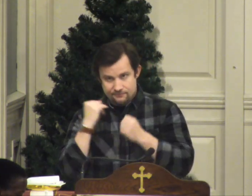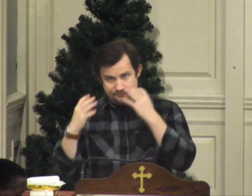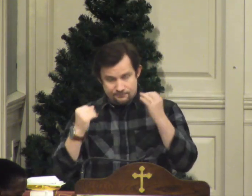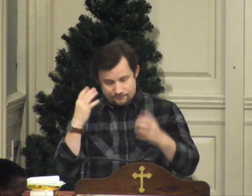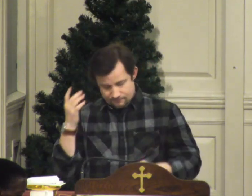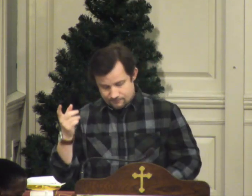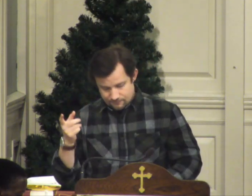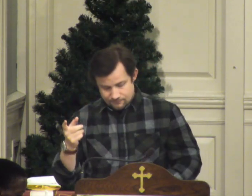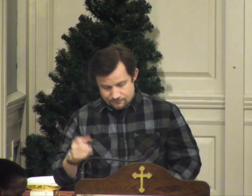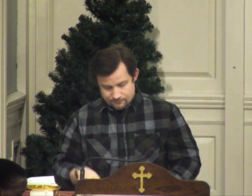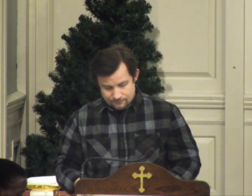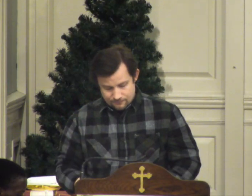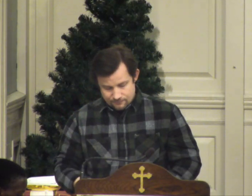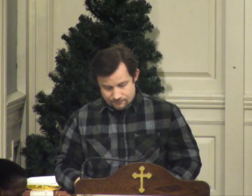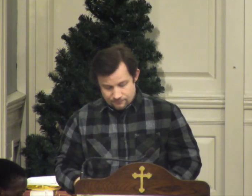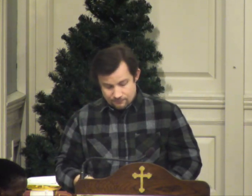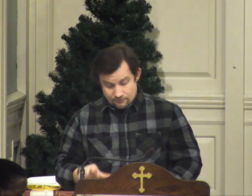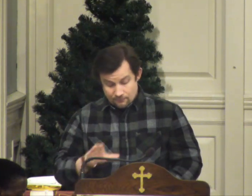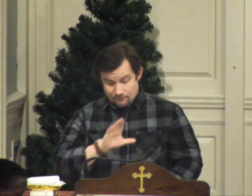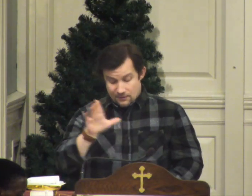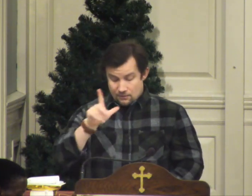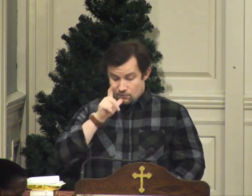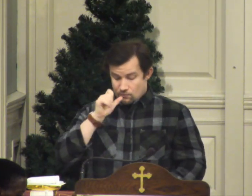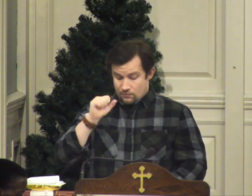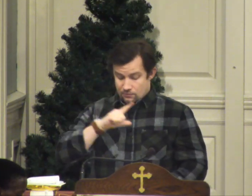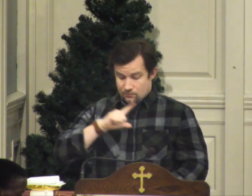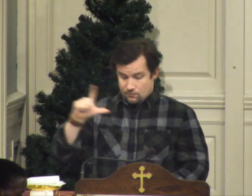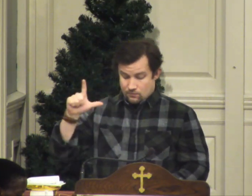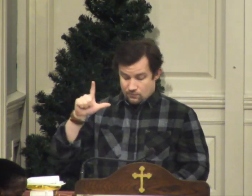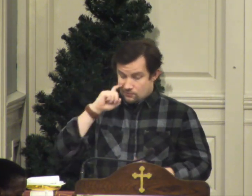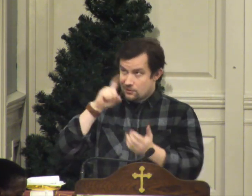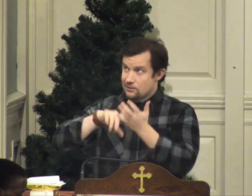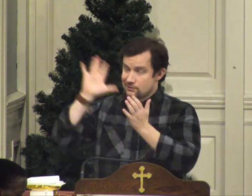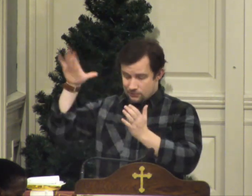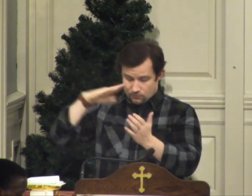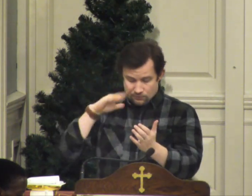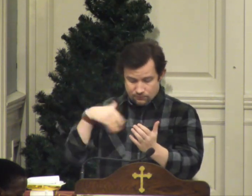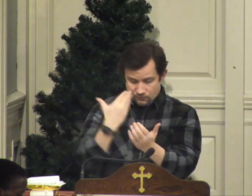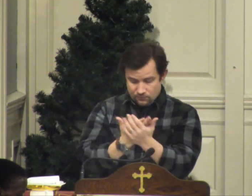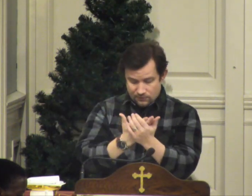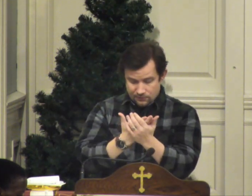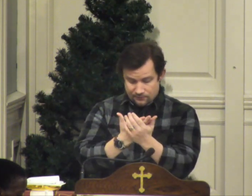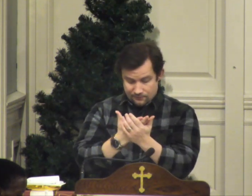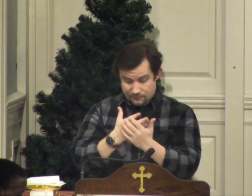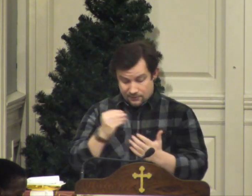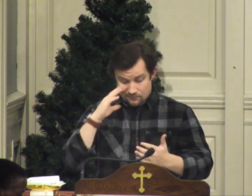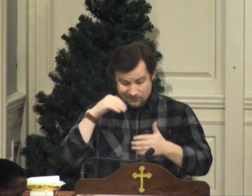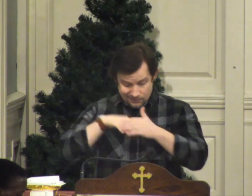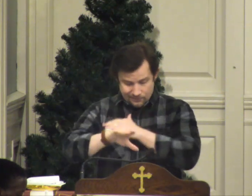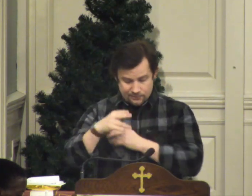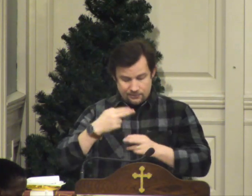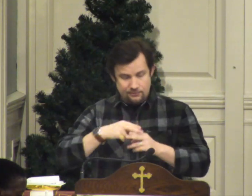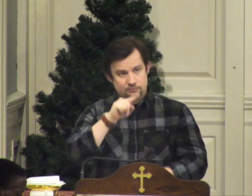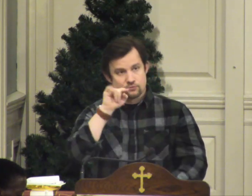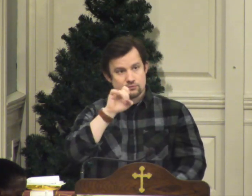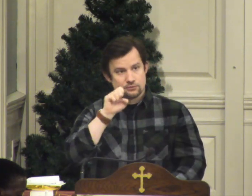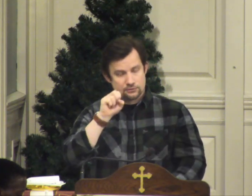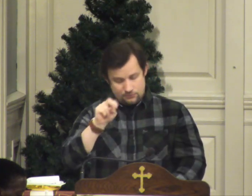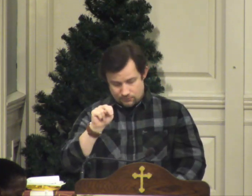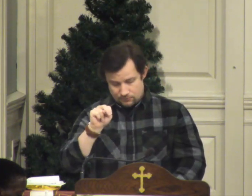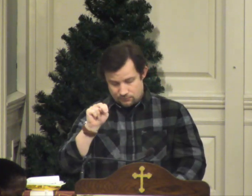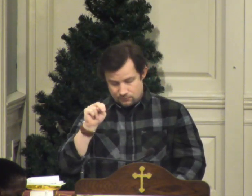Those whom the Lord has ransomed will return and enter Zion singing, crowned